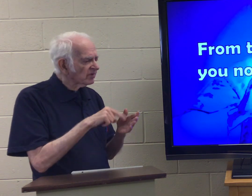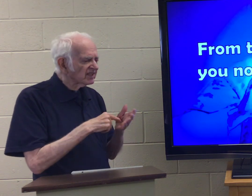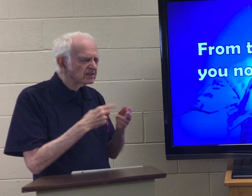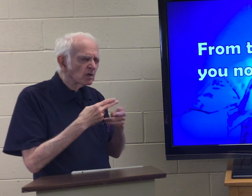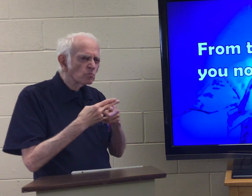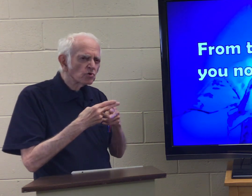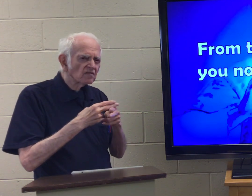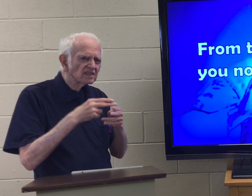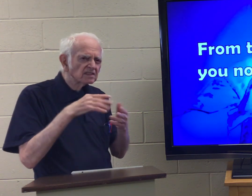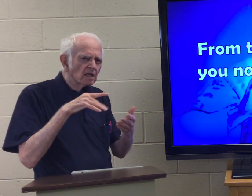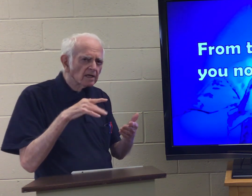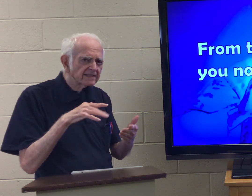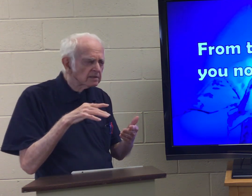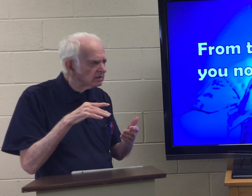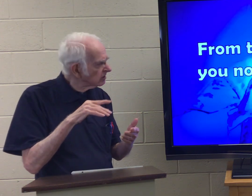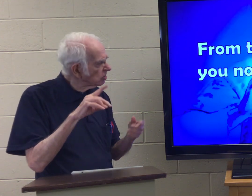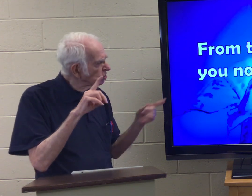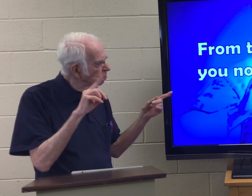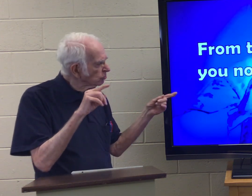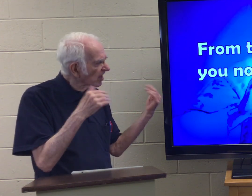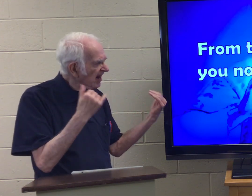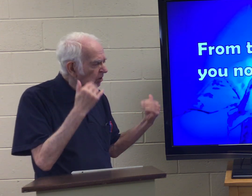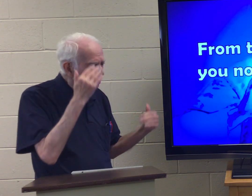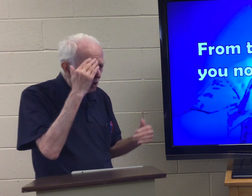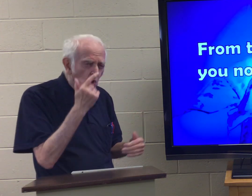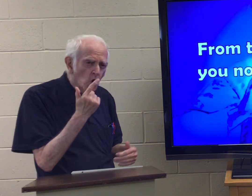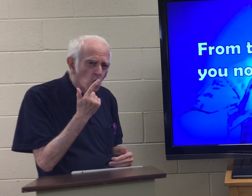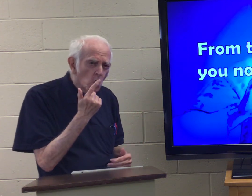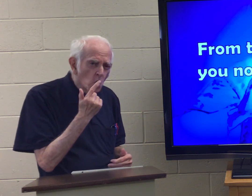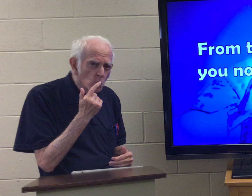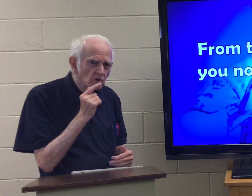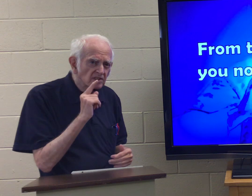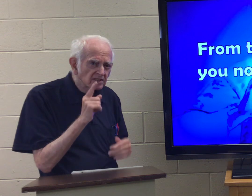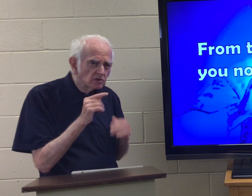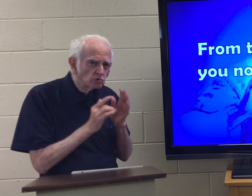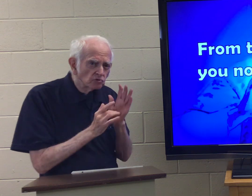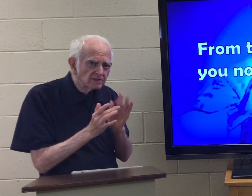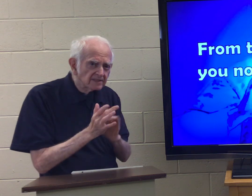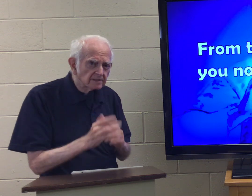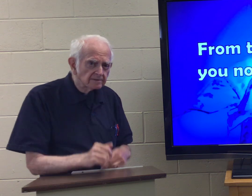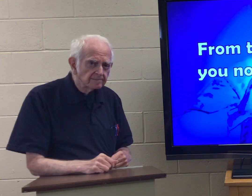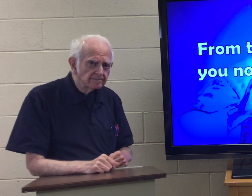From this brief study, do you now know who Jesus is?